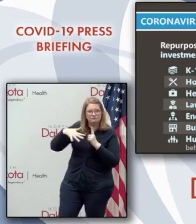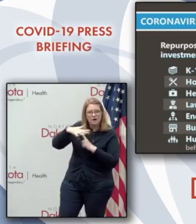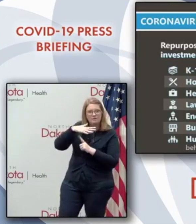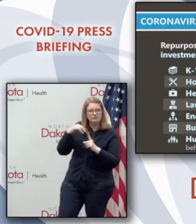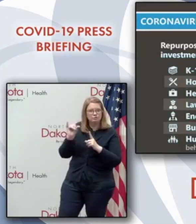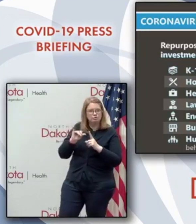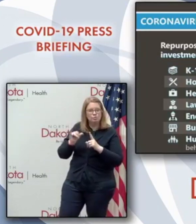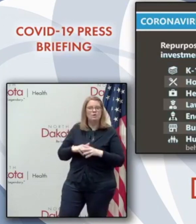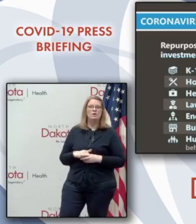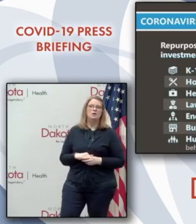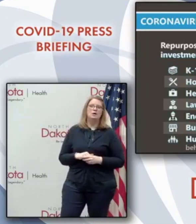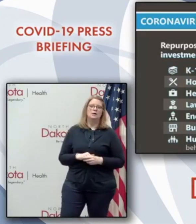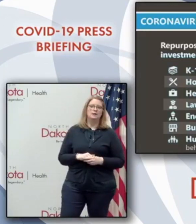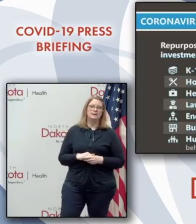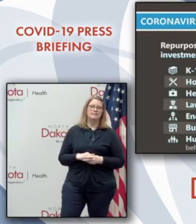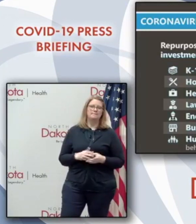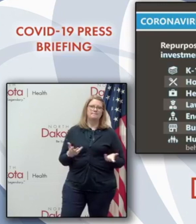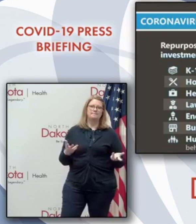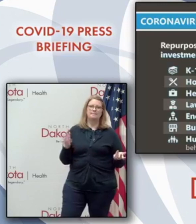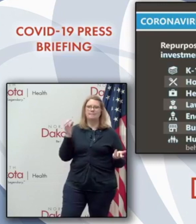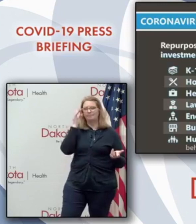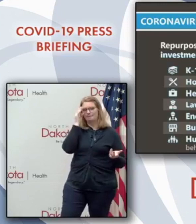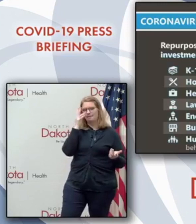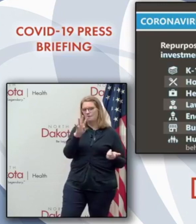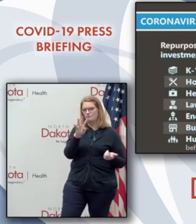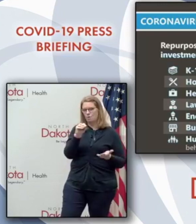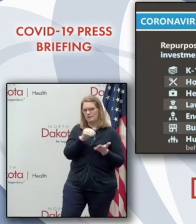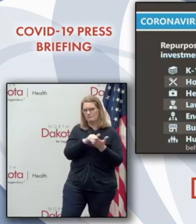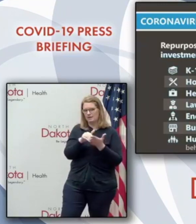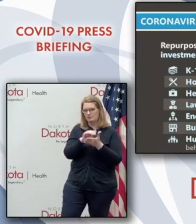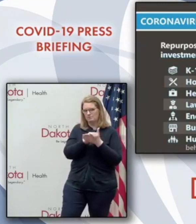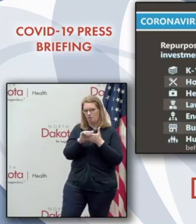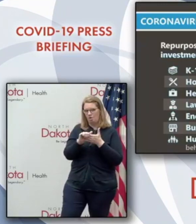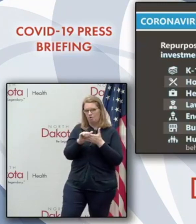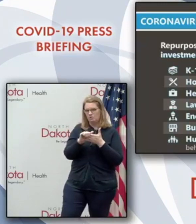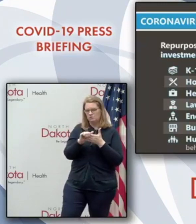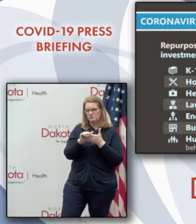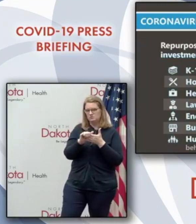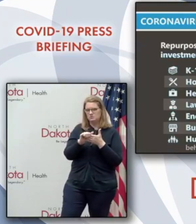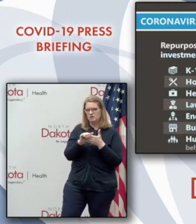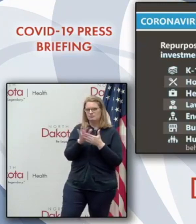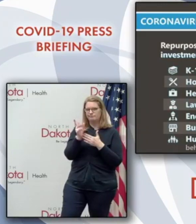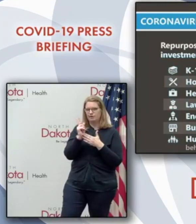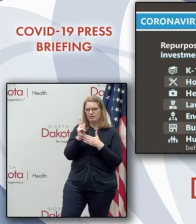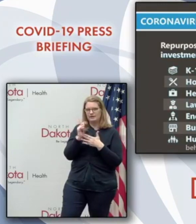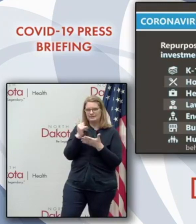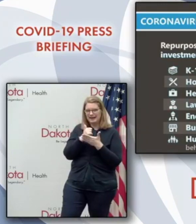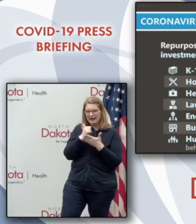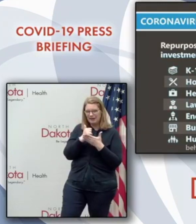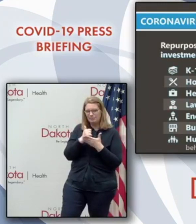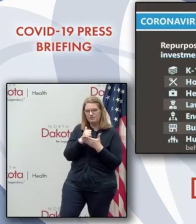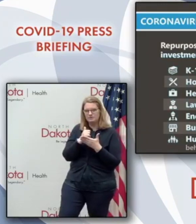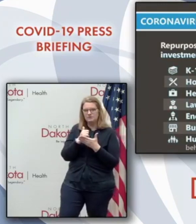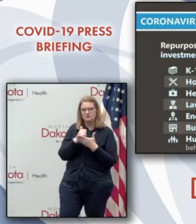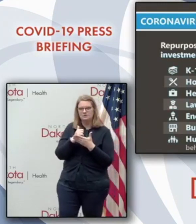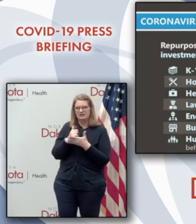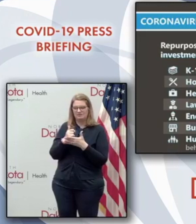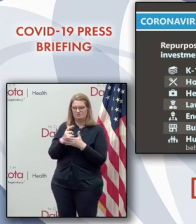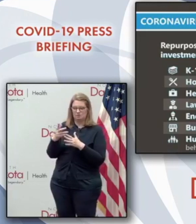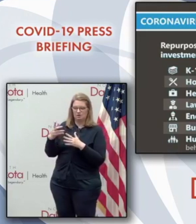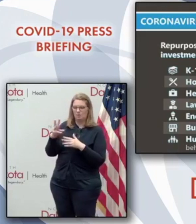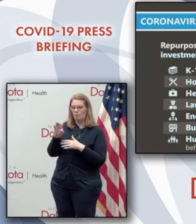was about $40 million that was spent earlier to help reclaim abandoned